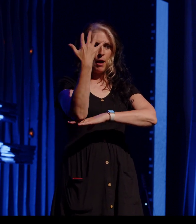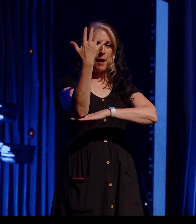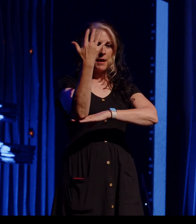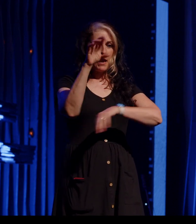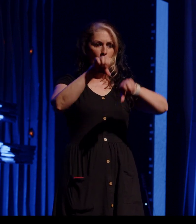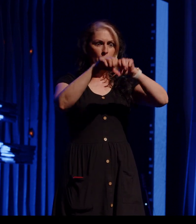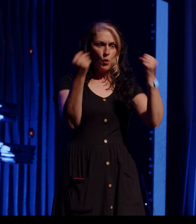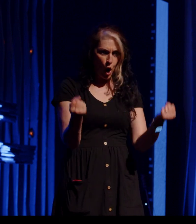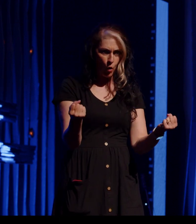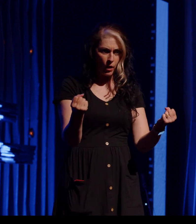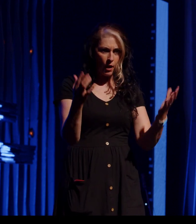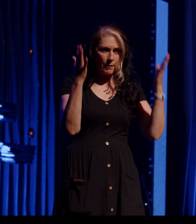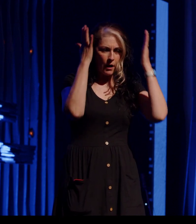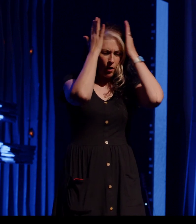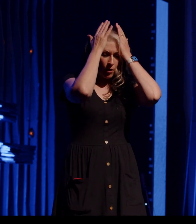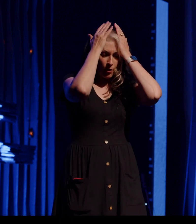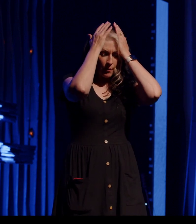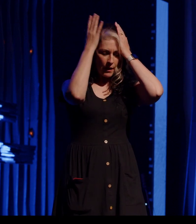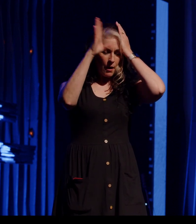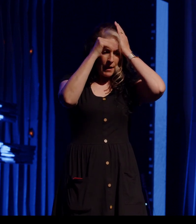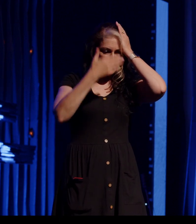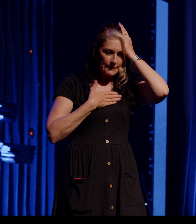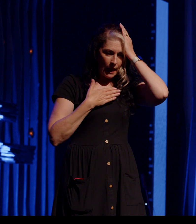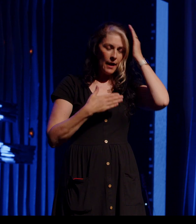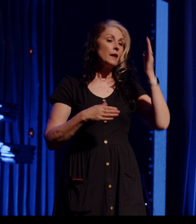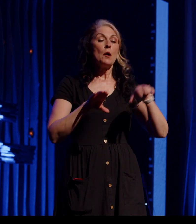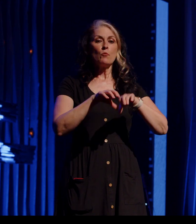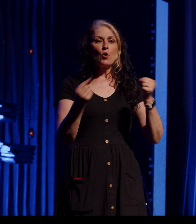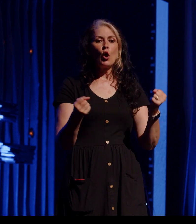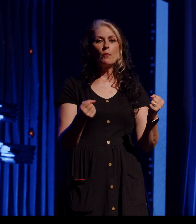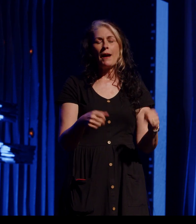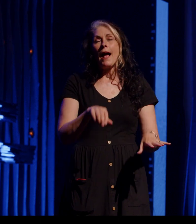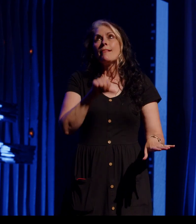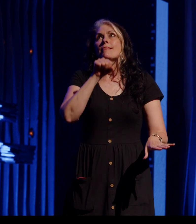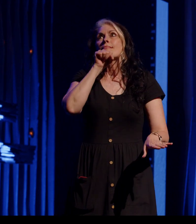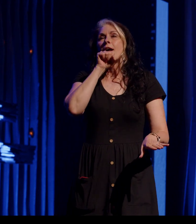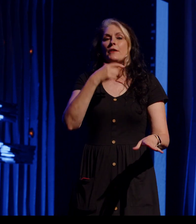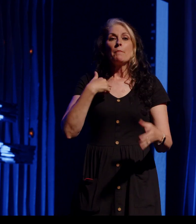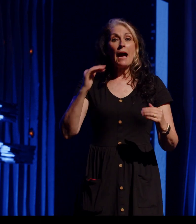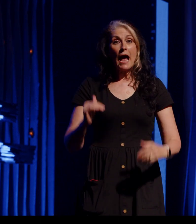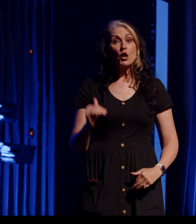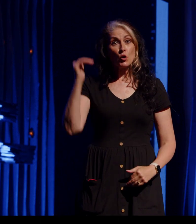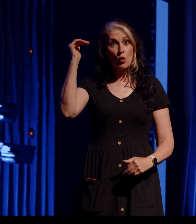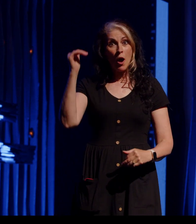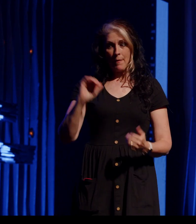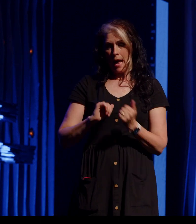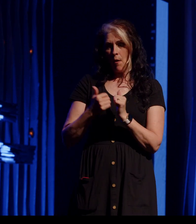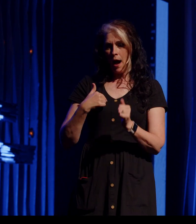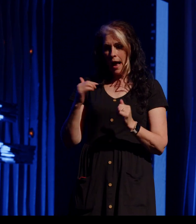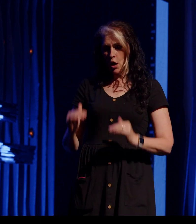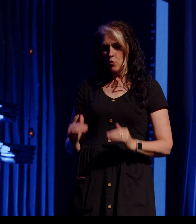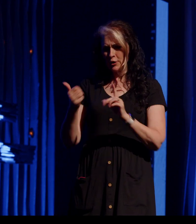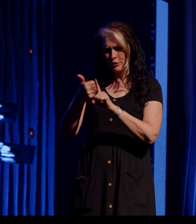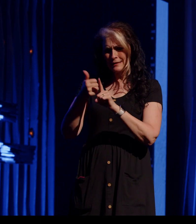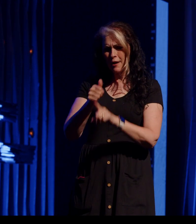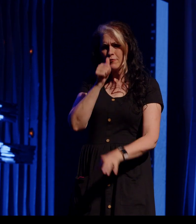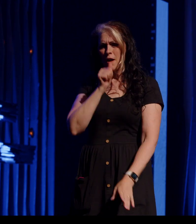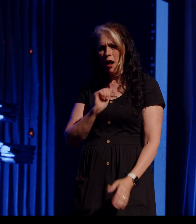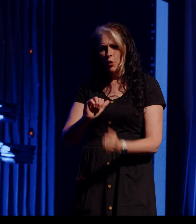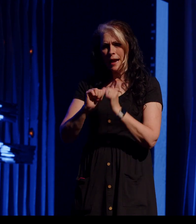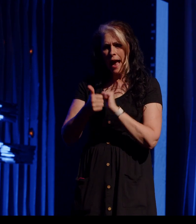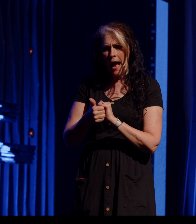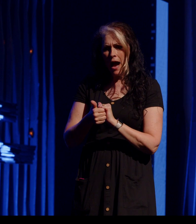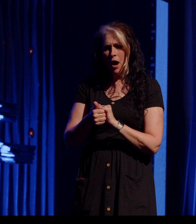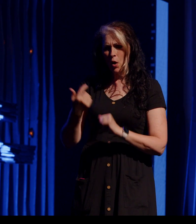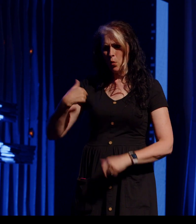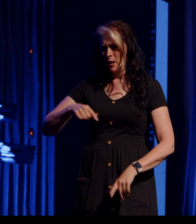my life. I just loved it. I mean, that's how we grew up, and that's how I raised the boys. How did you put up with that anyway?